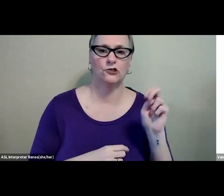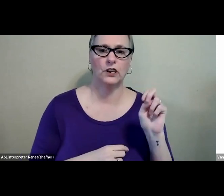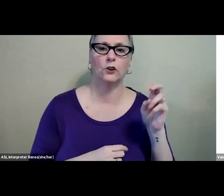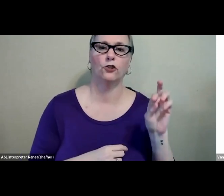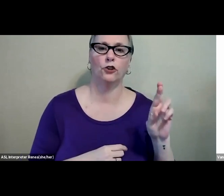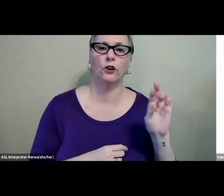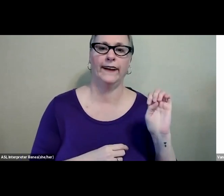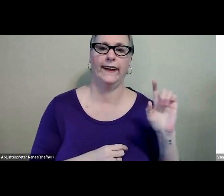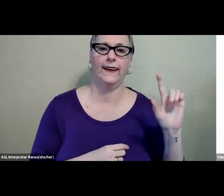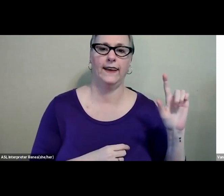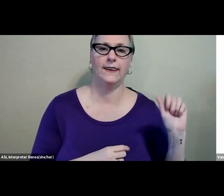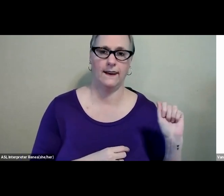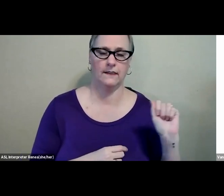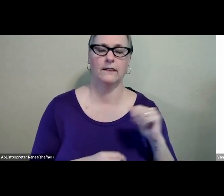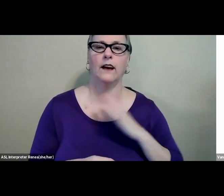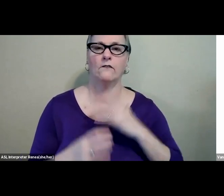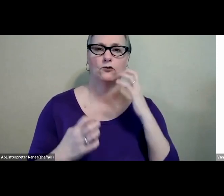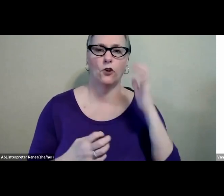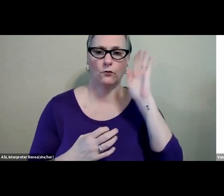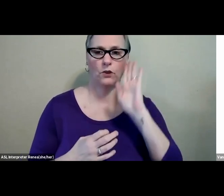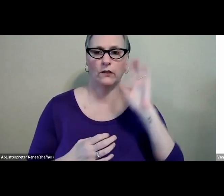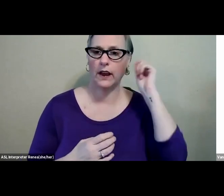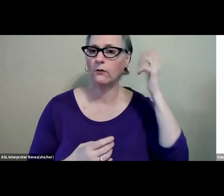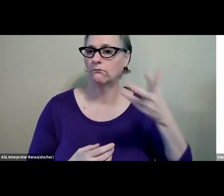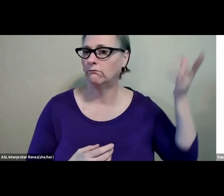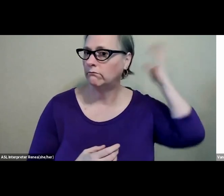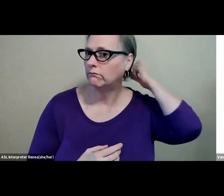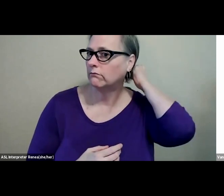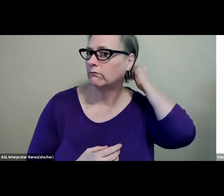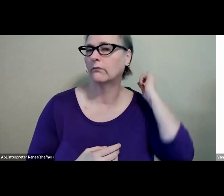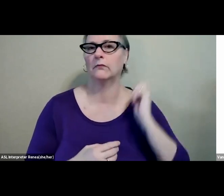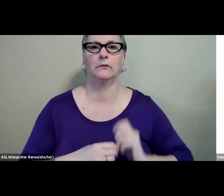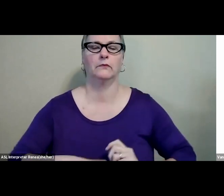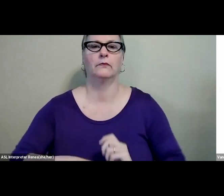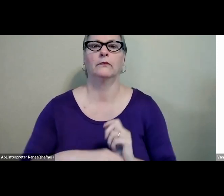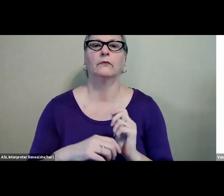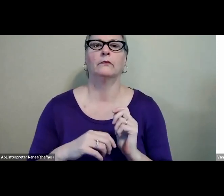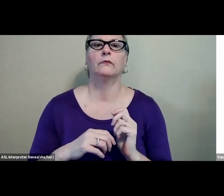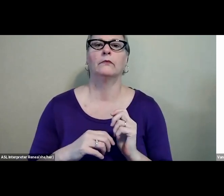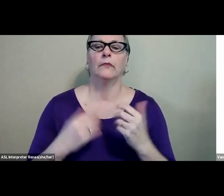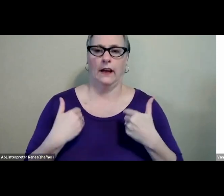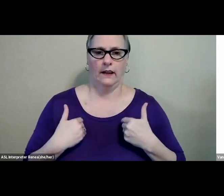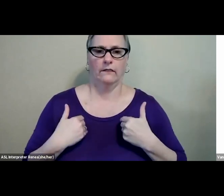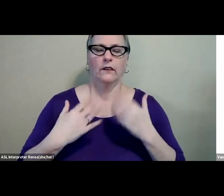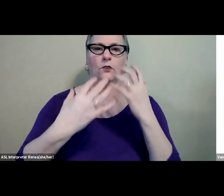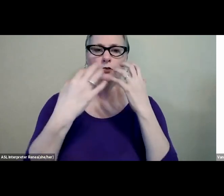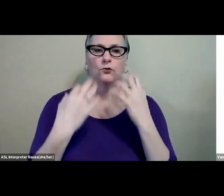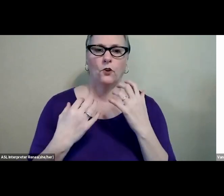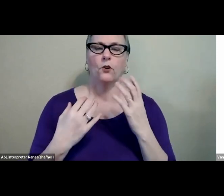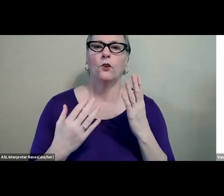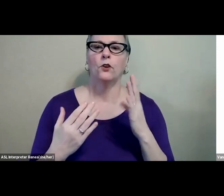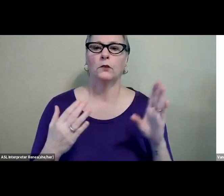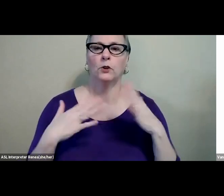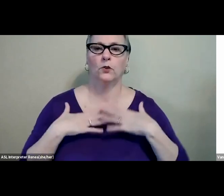i have dark brown hair tied back tightly in a ponytail i have on a dark blue